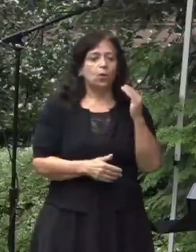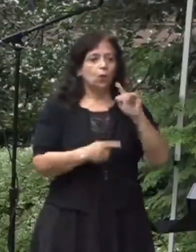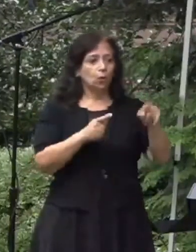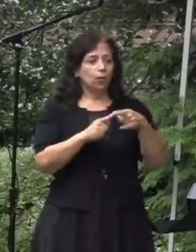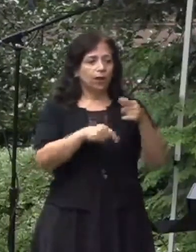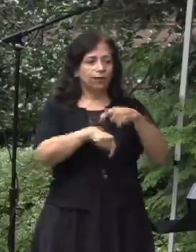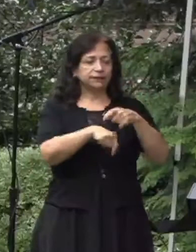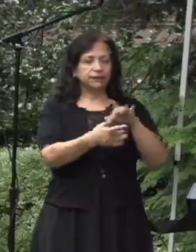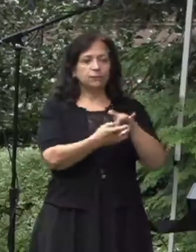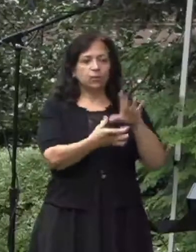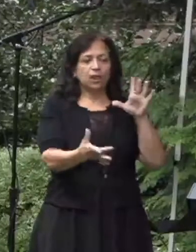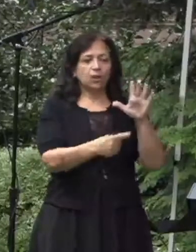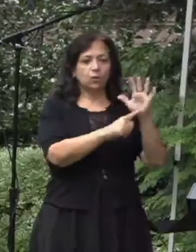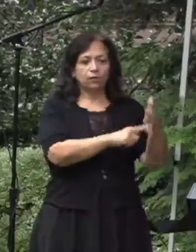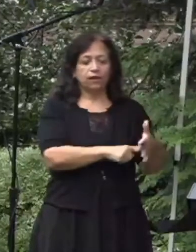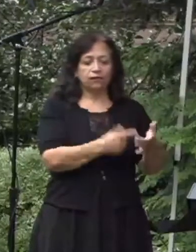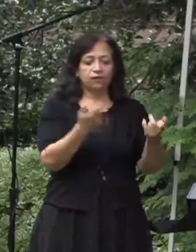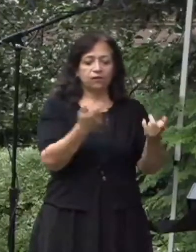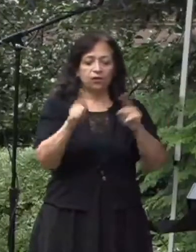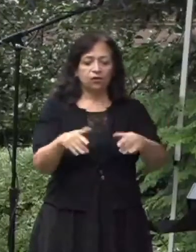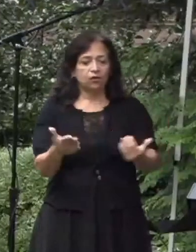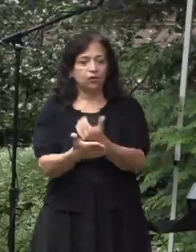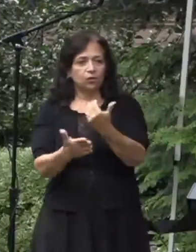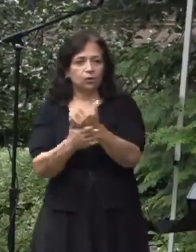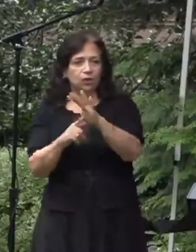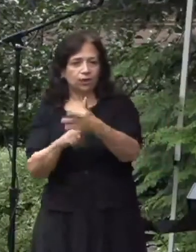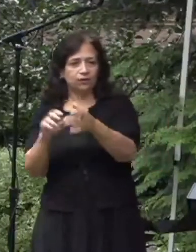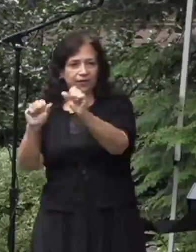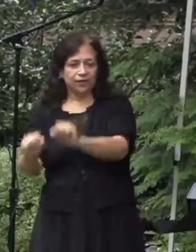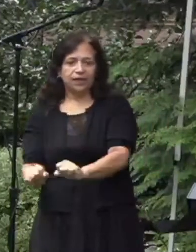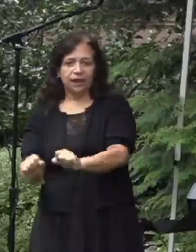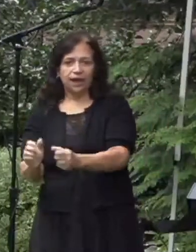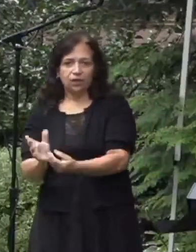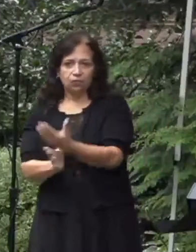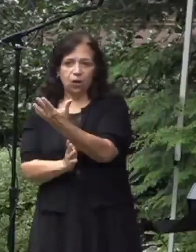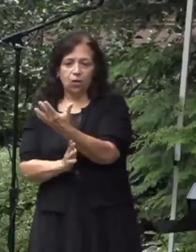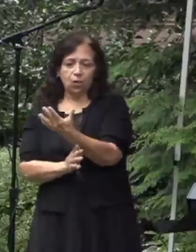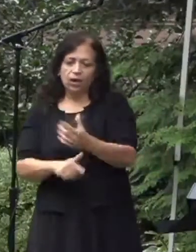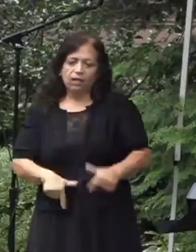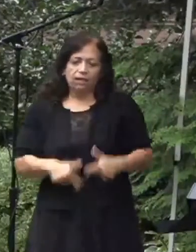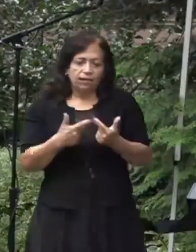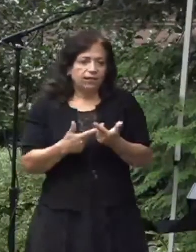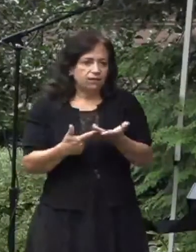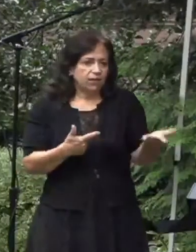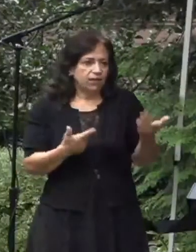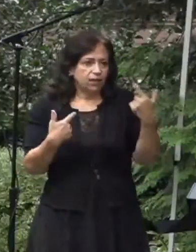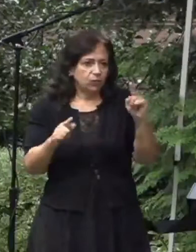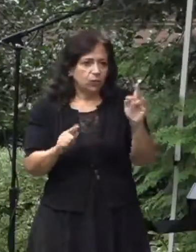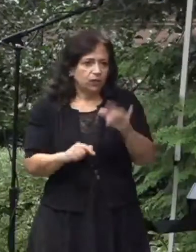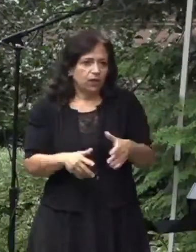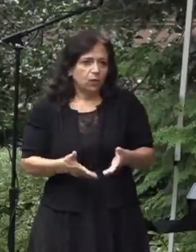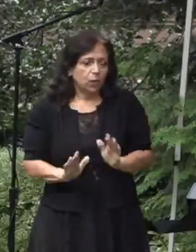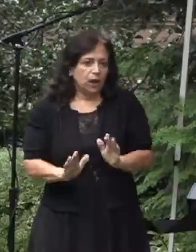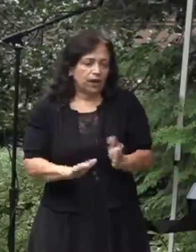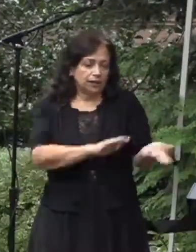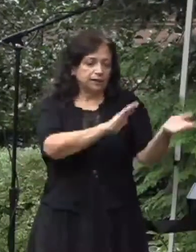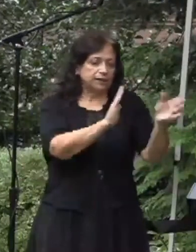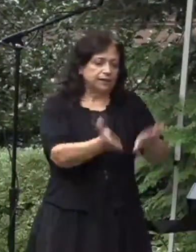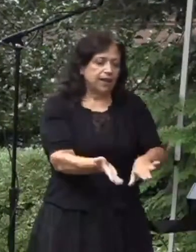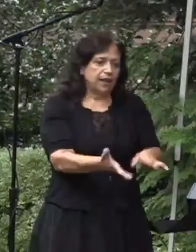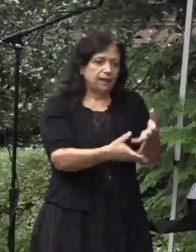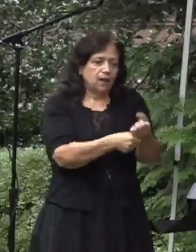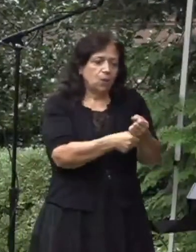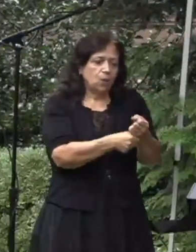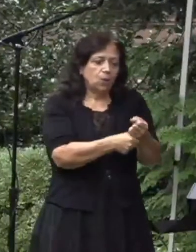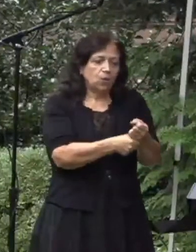leaves so that new ones can grow. Because that's the way living things work. Dead things